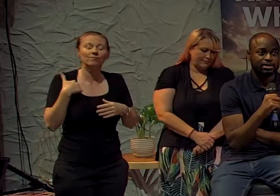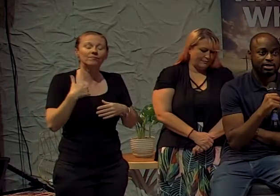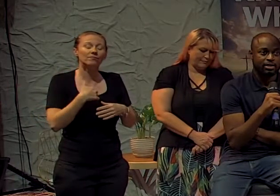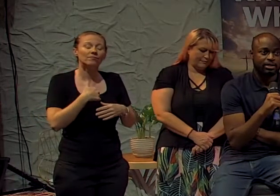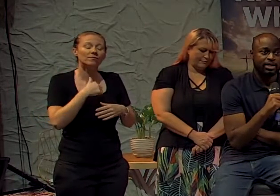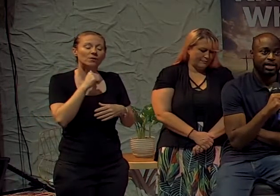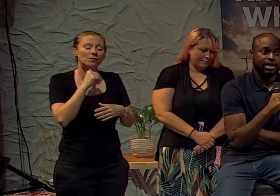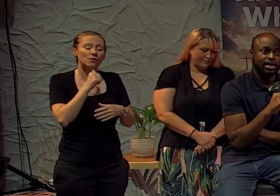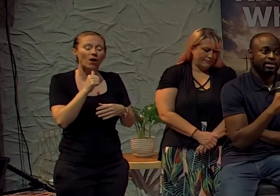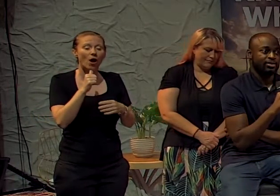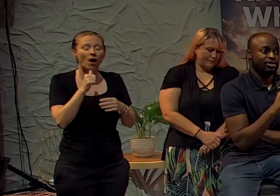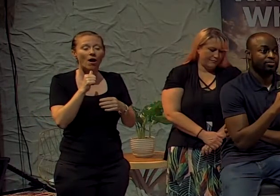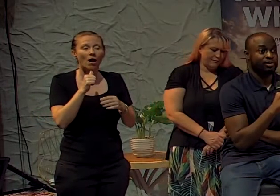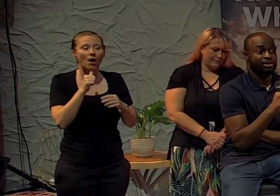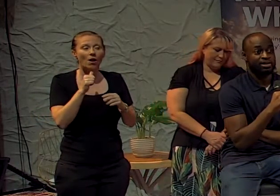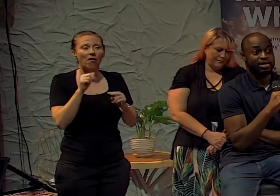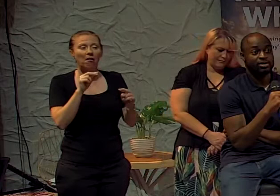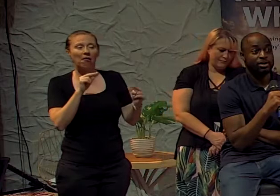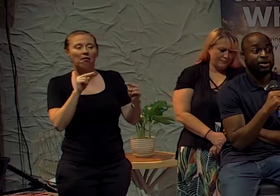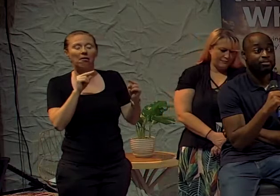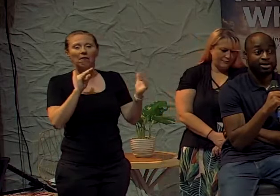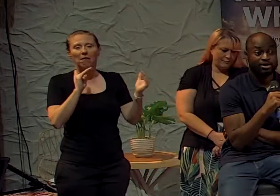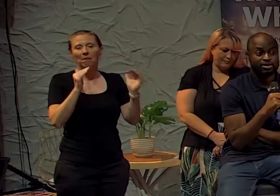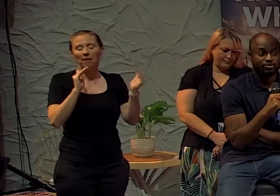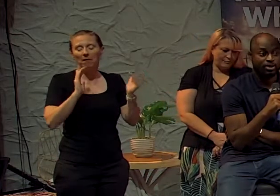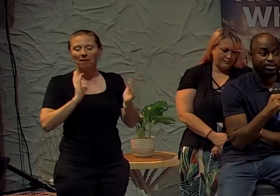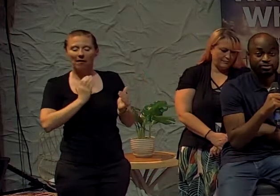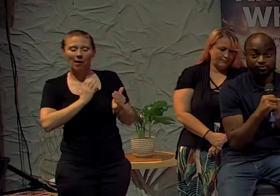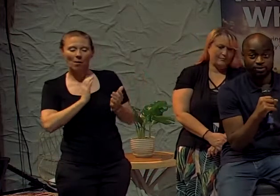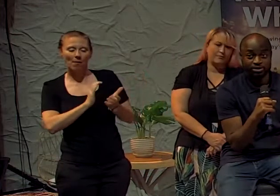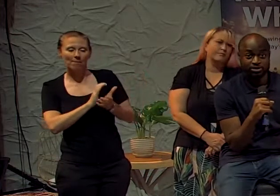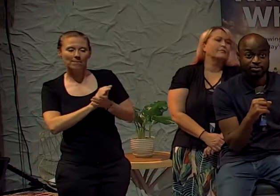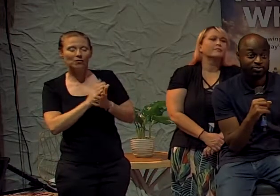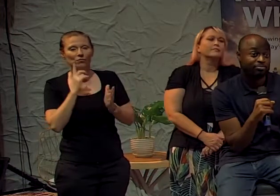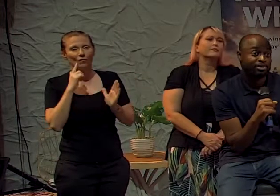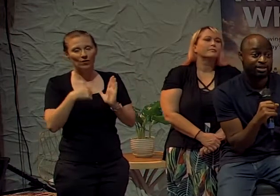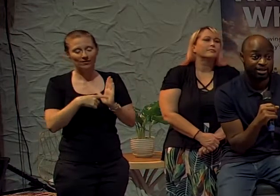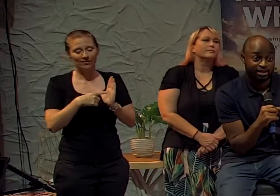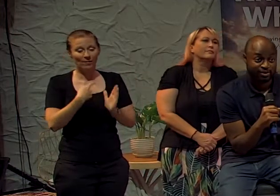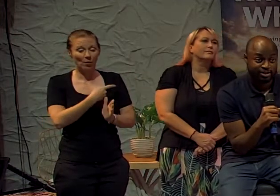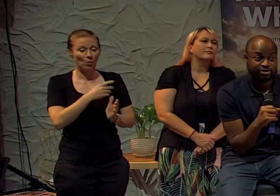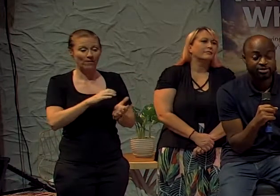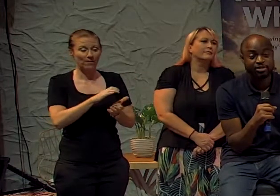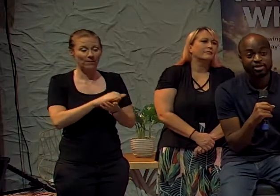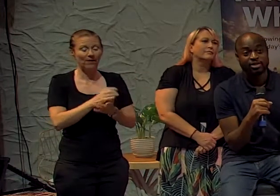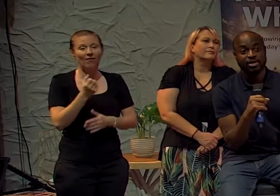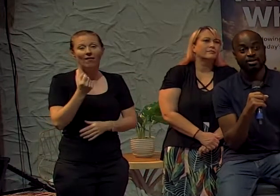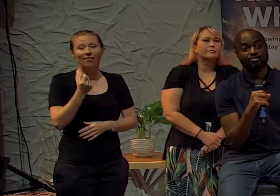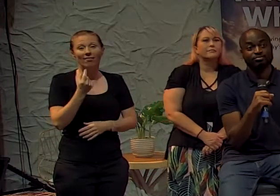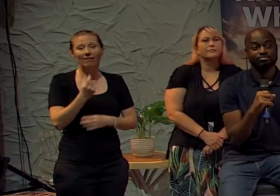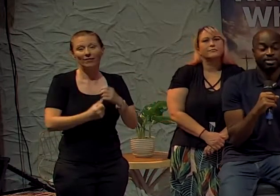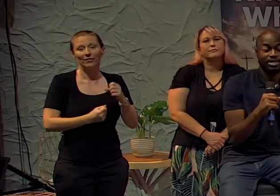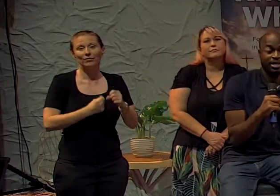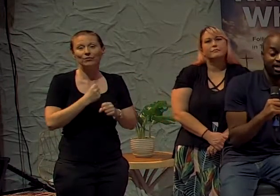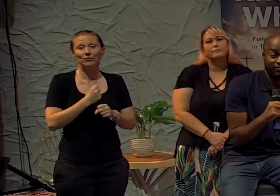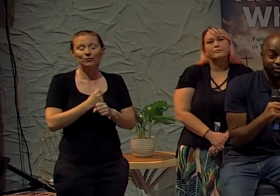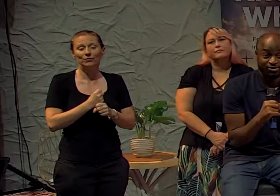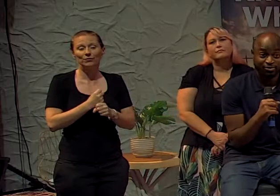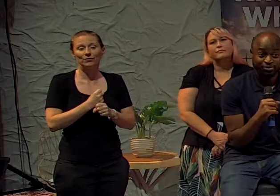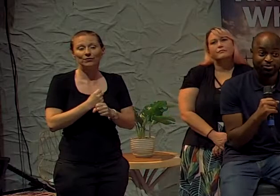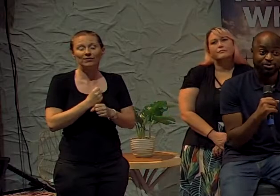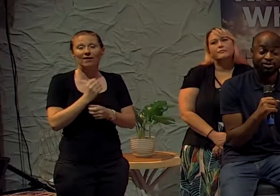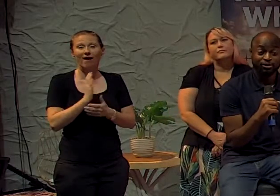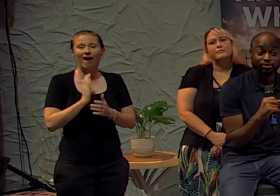not looking at, comparing our marriage, right? So for example, we've been married 11 years. In a lot of